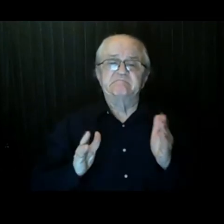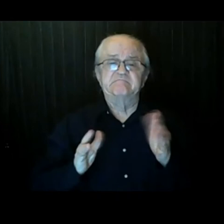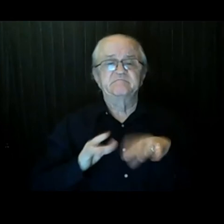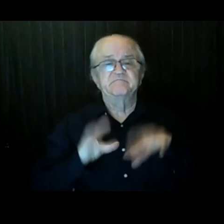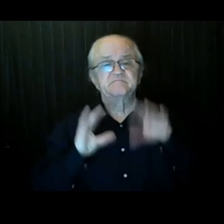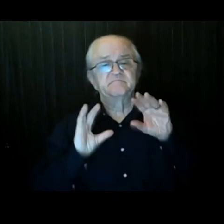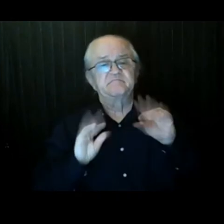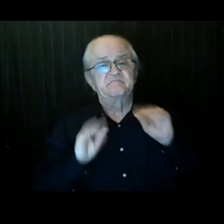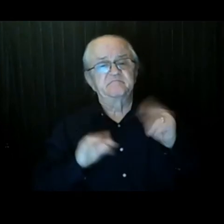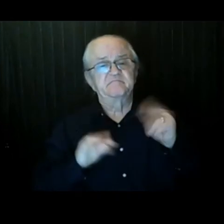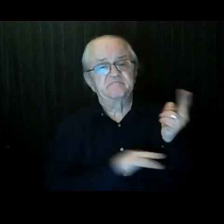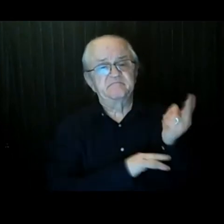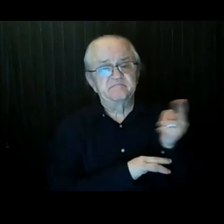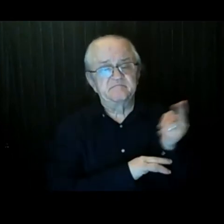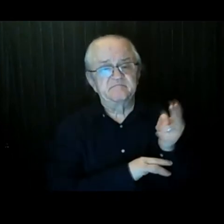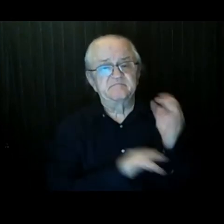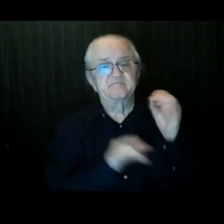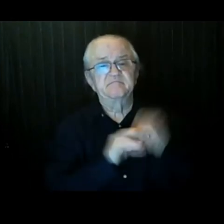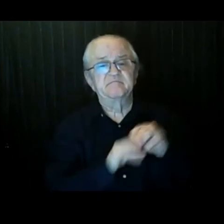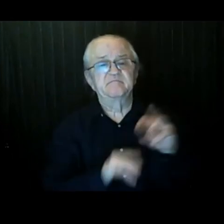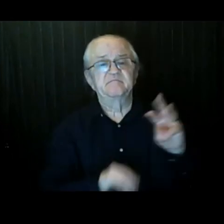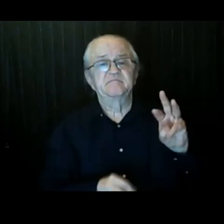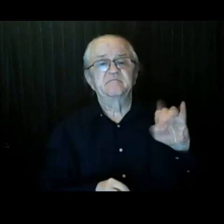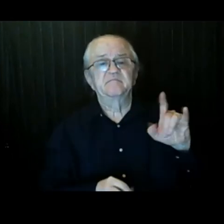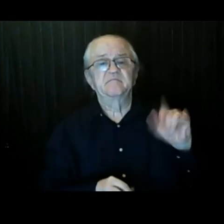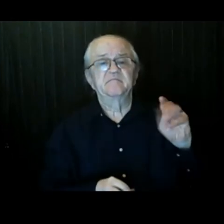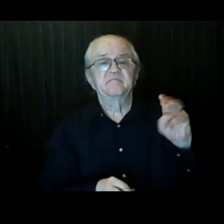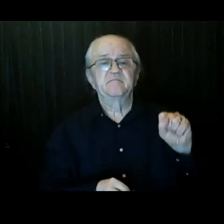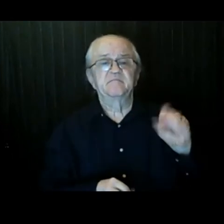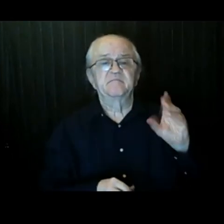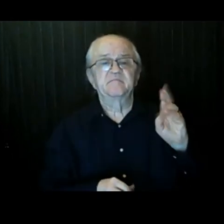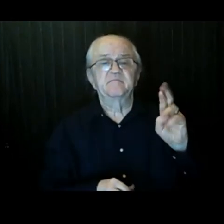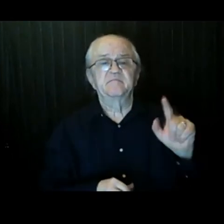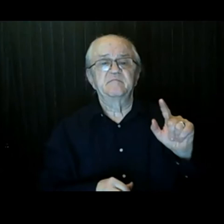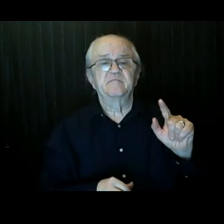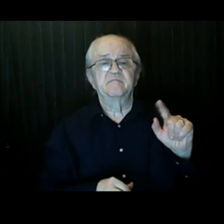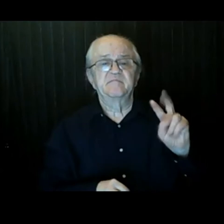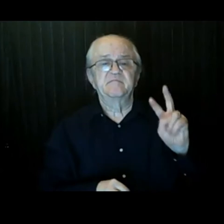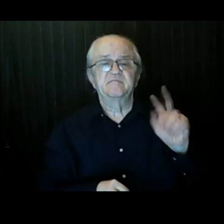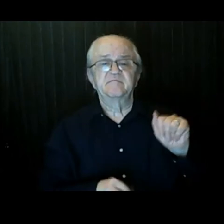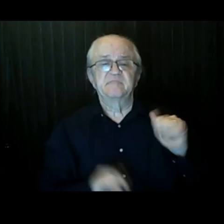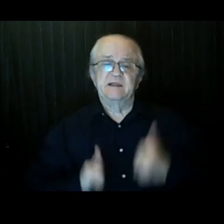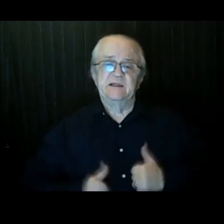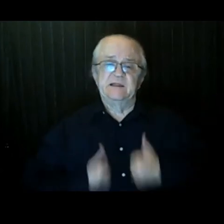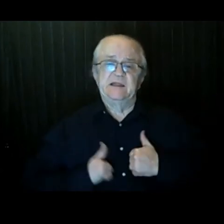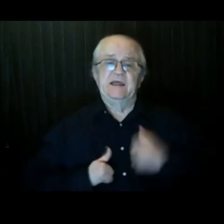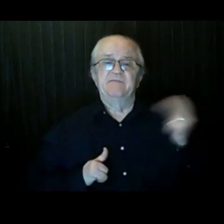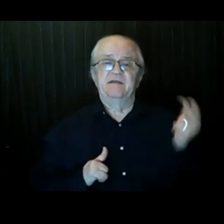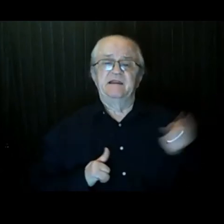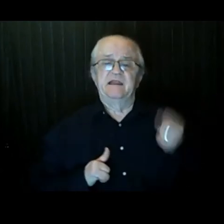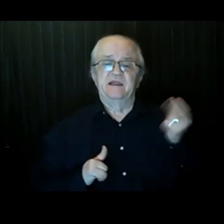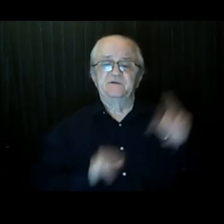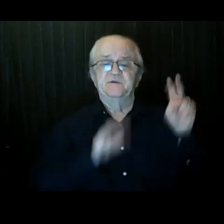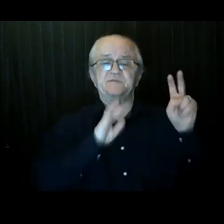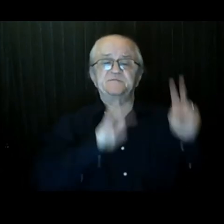at Colonial Williamsburg, our nation's premier living history museum. And if you have not